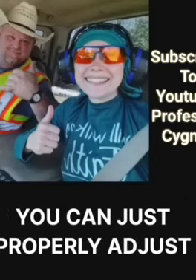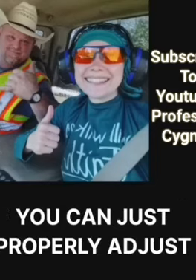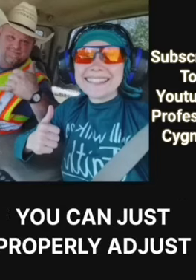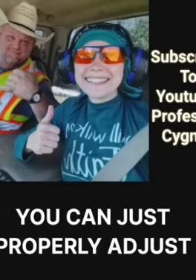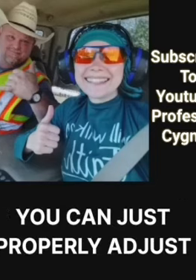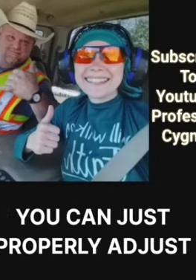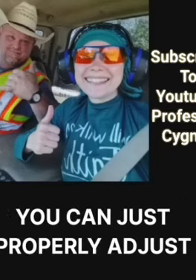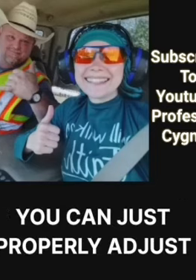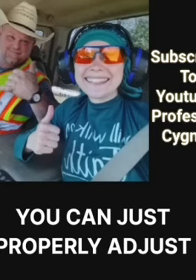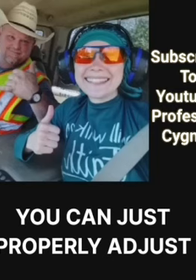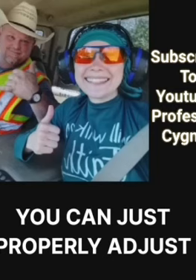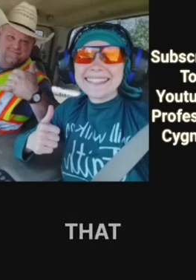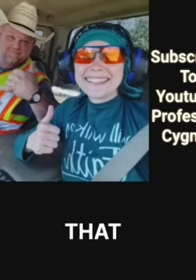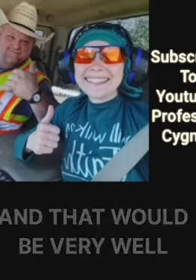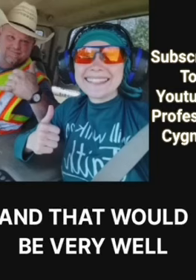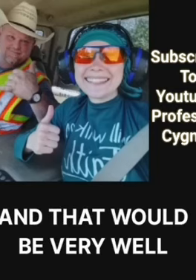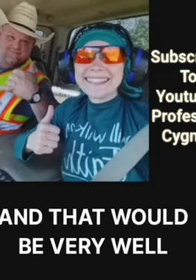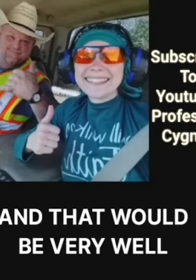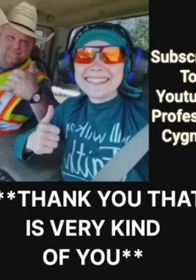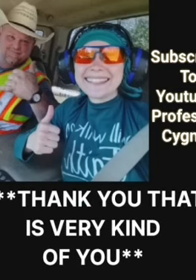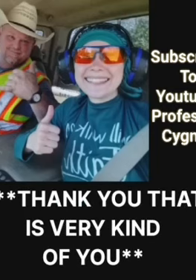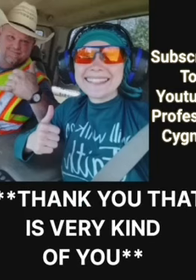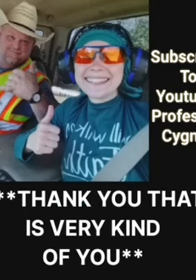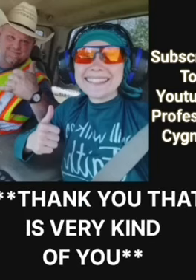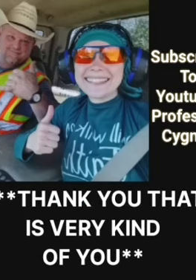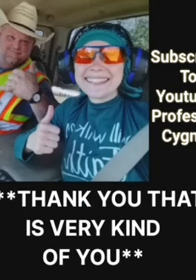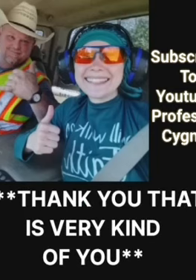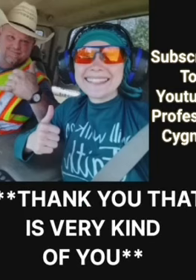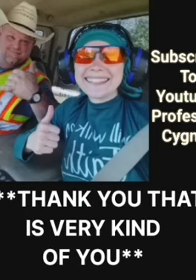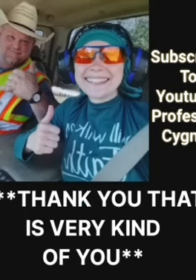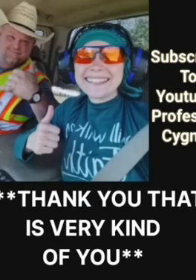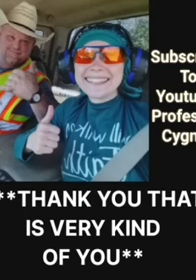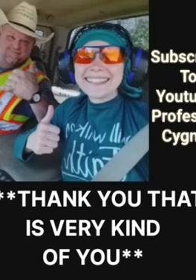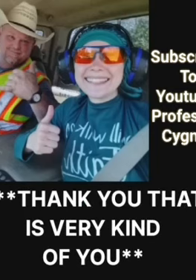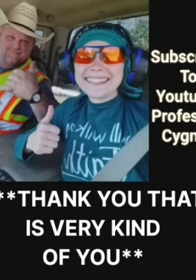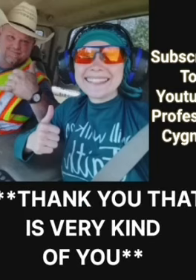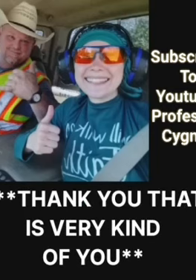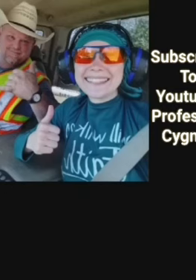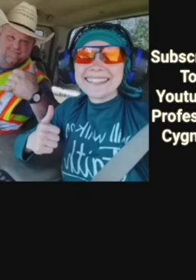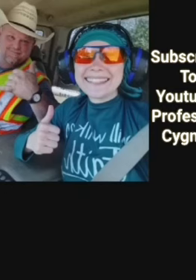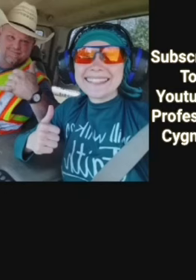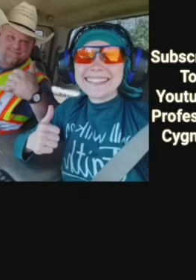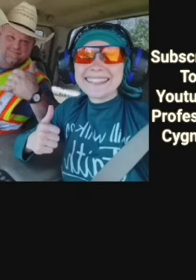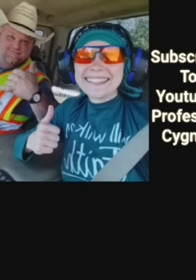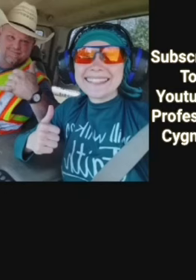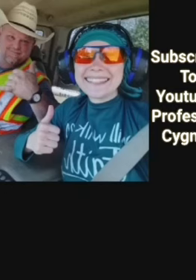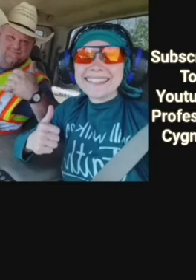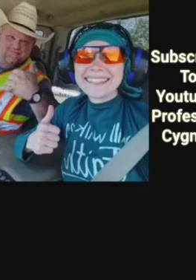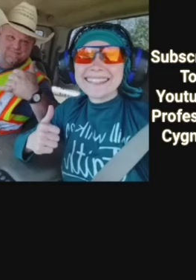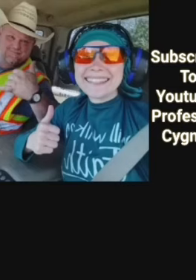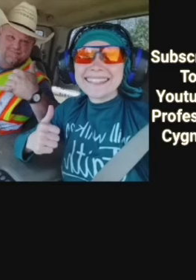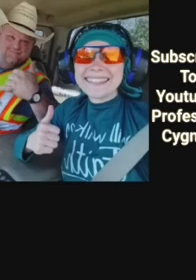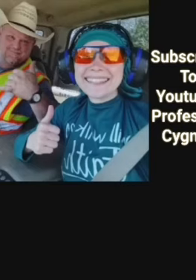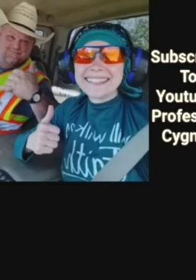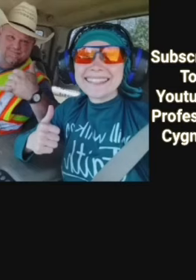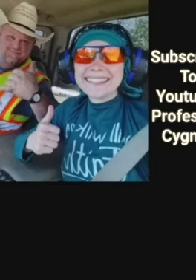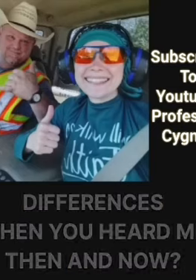just properly adjust that, and that would be well. You. That's very kind. What is the difference between when you heard me regularly and when you hear me